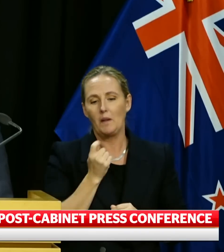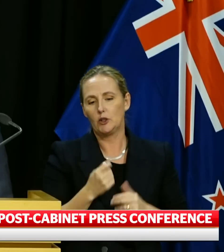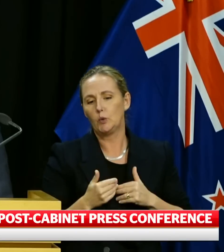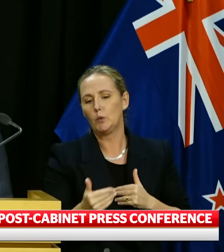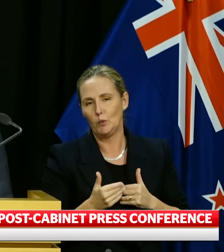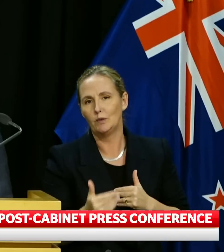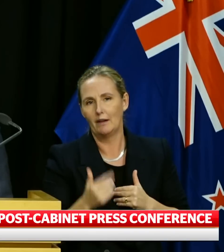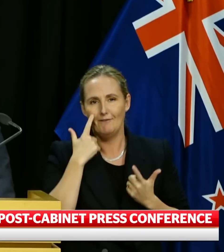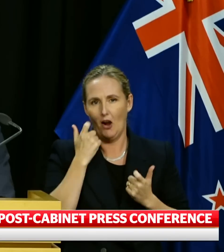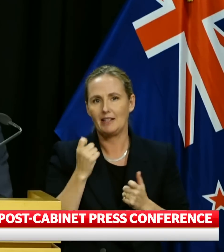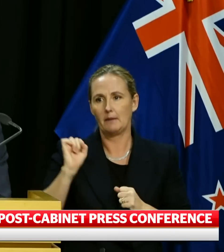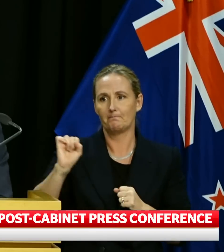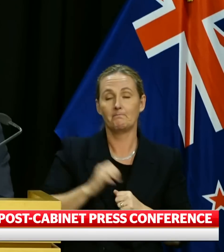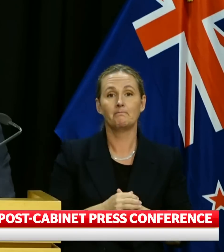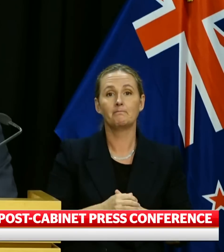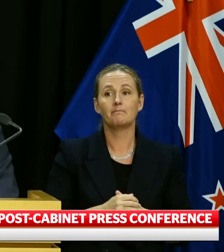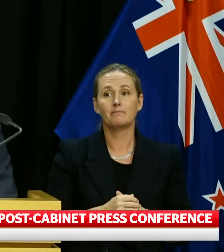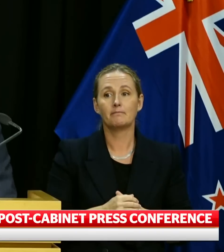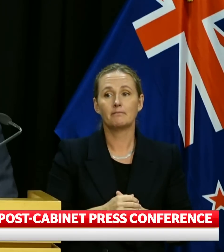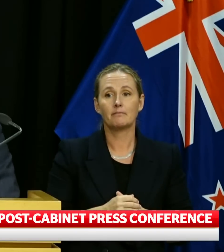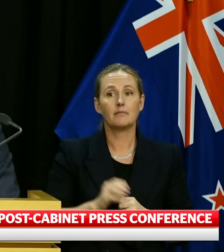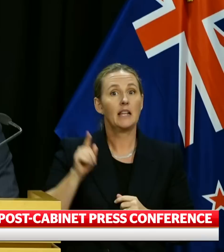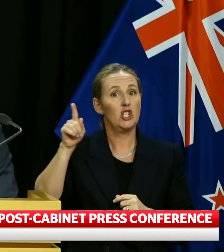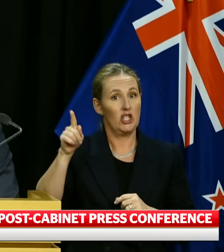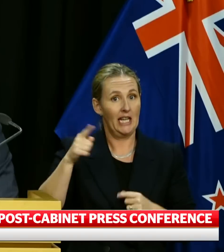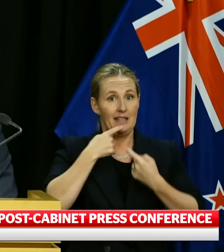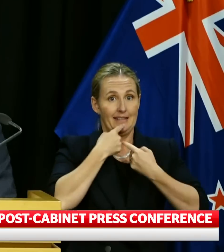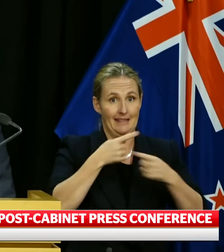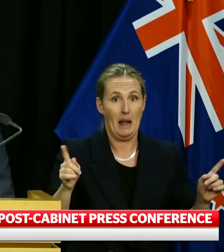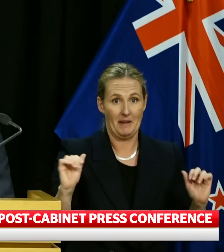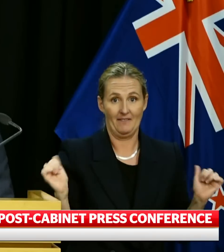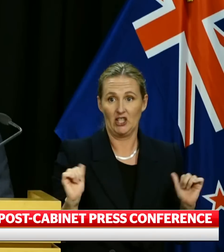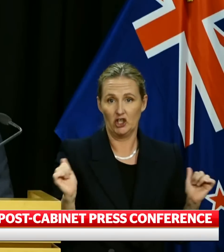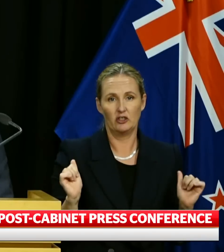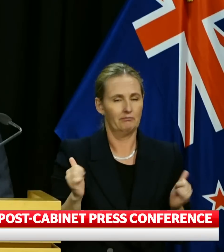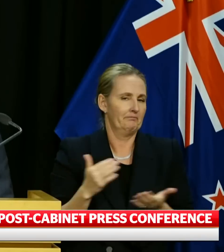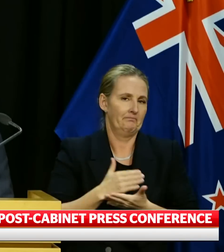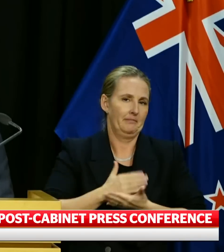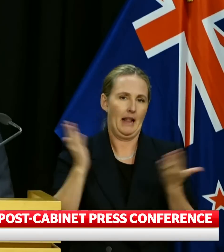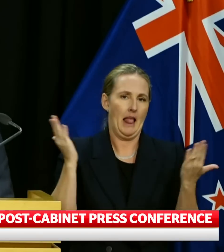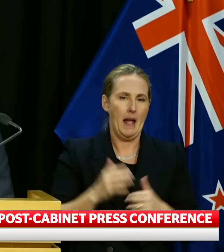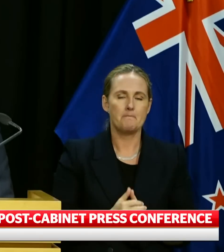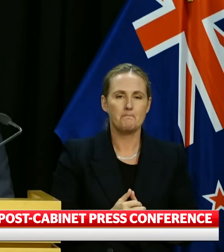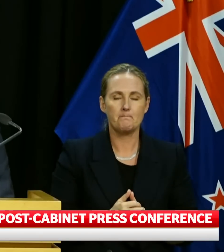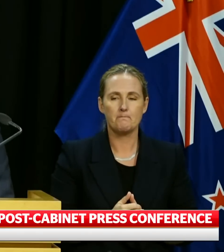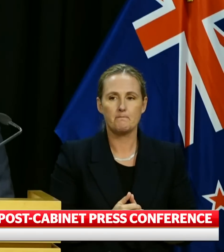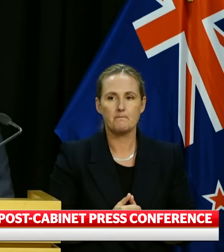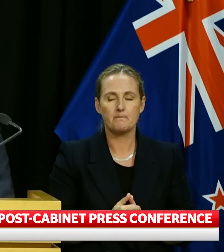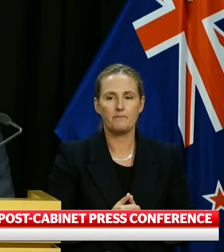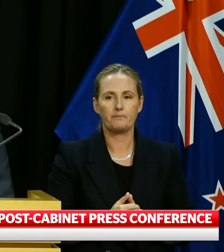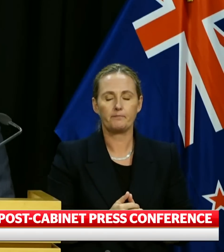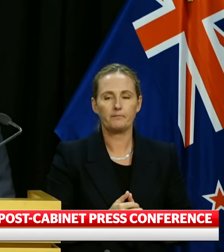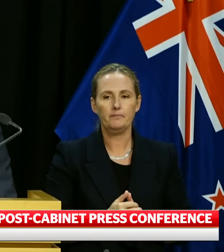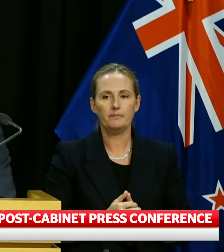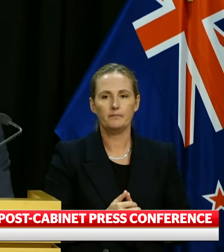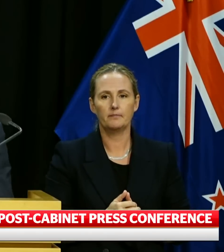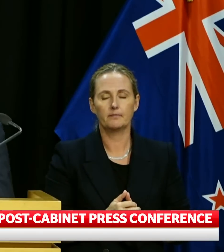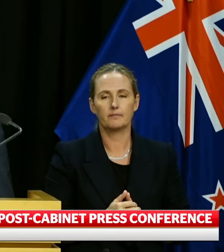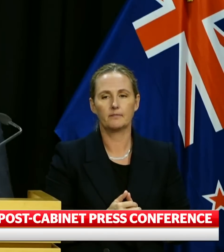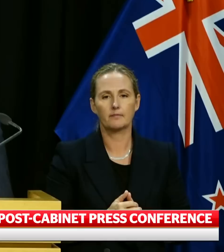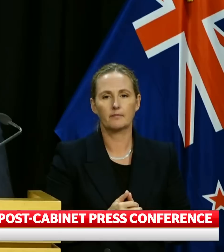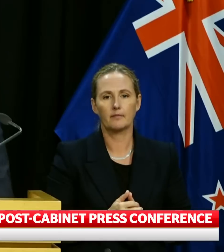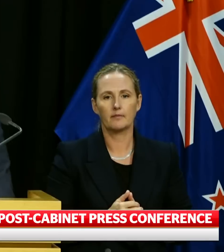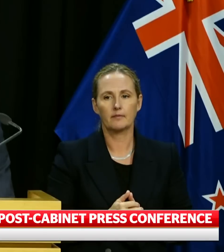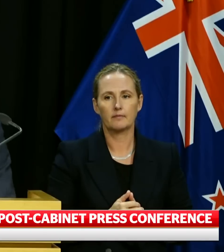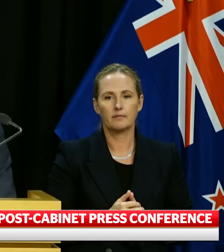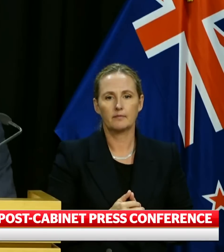think her message was well conveyed in the statement that she put out. As I've indicated, I don't want to kind of confirm